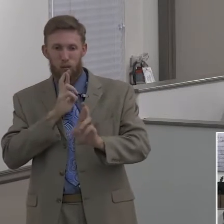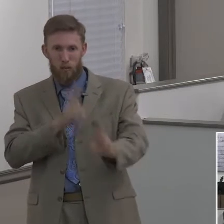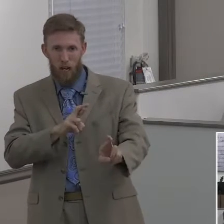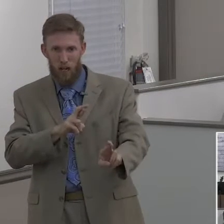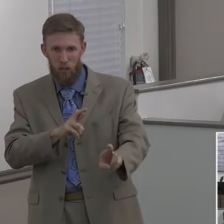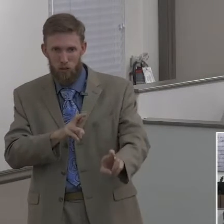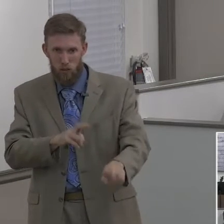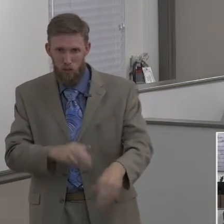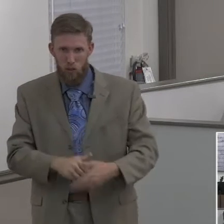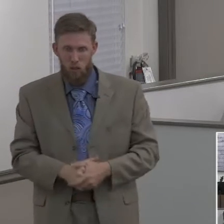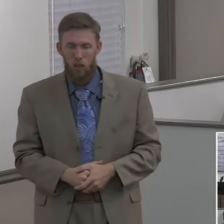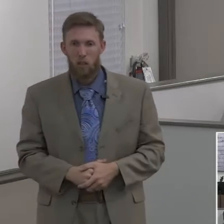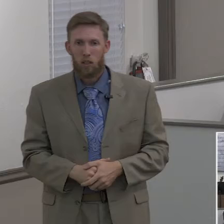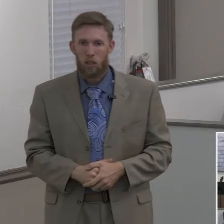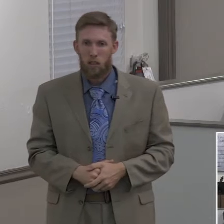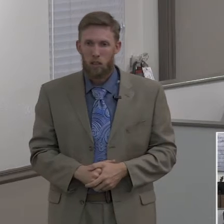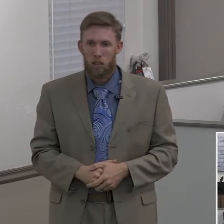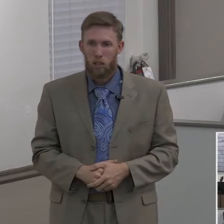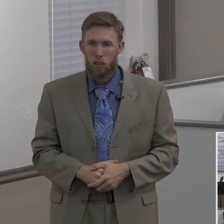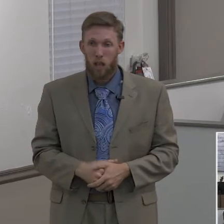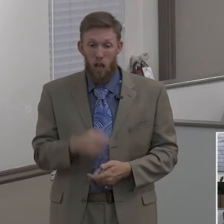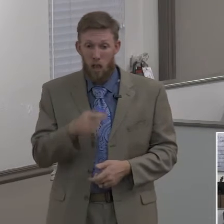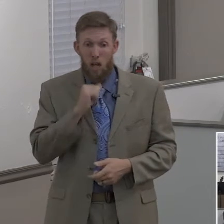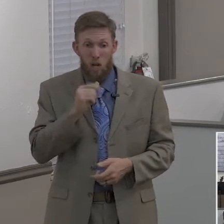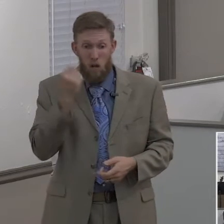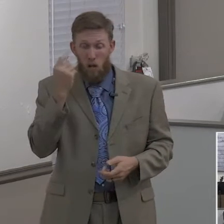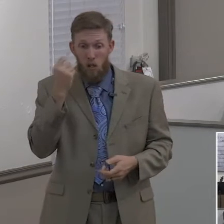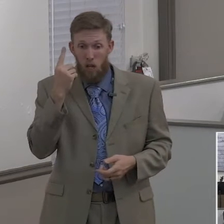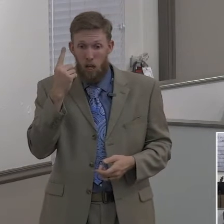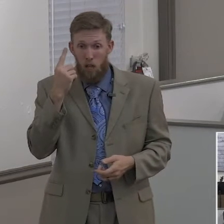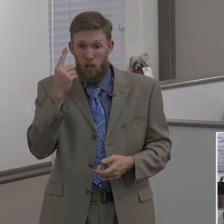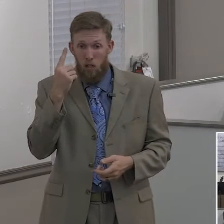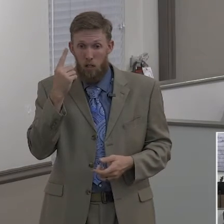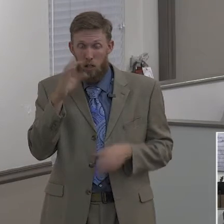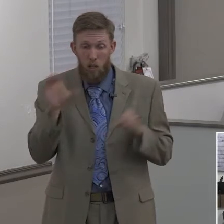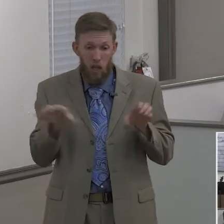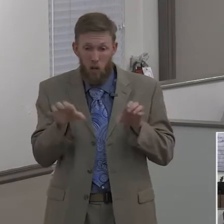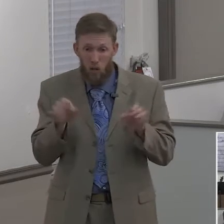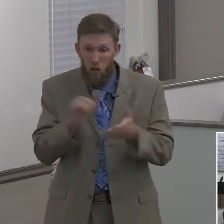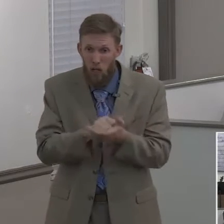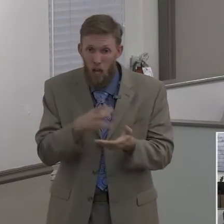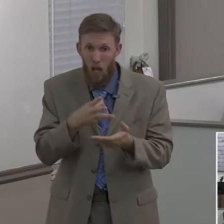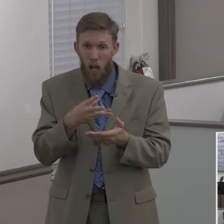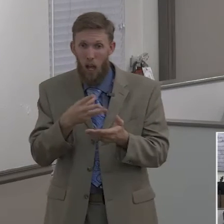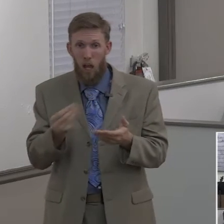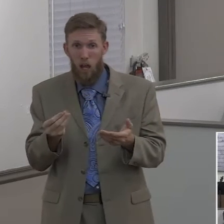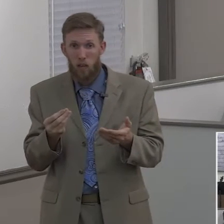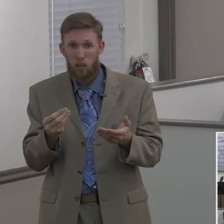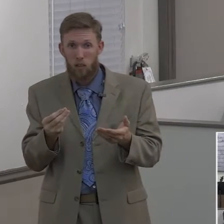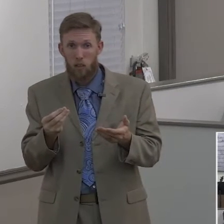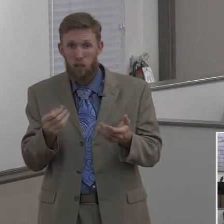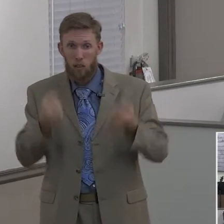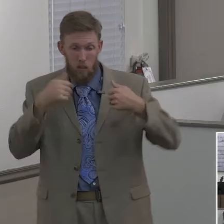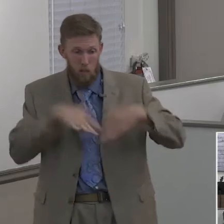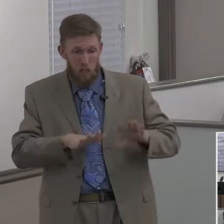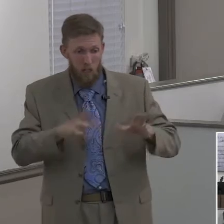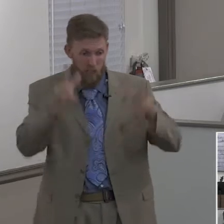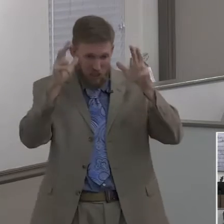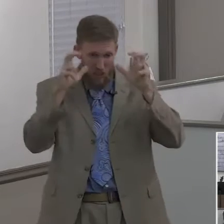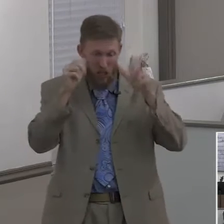way a Christian deals with their life. And they don't even understand that they're falling right into the hands of Satan.